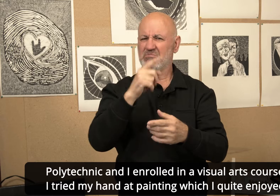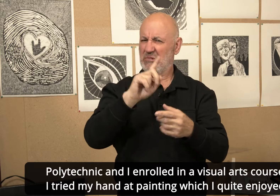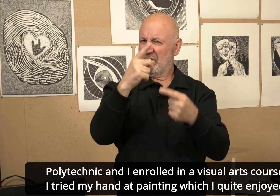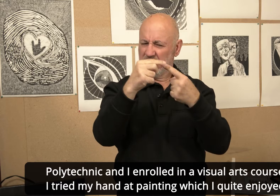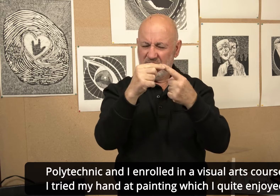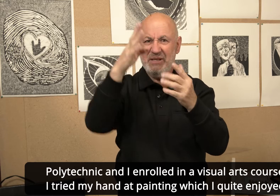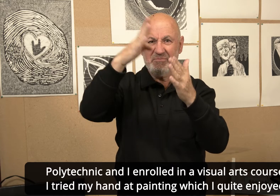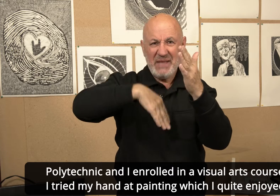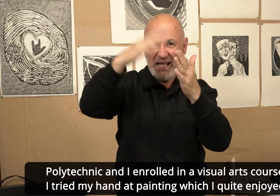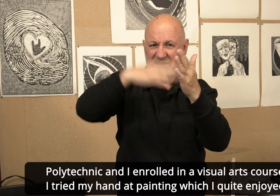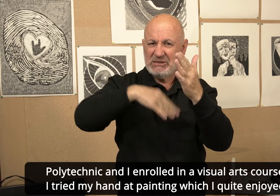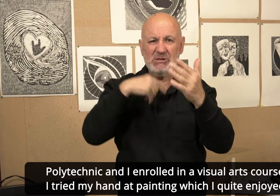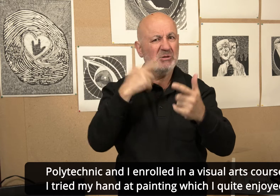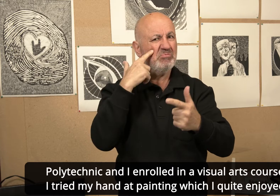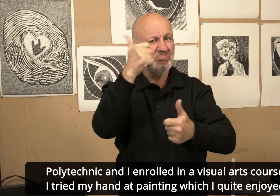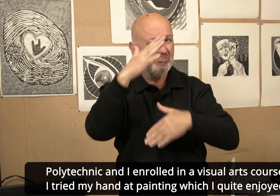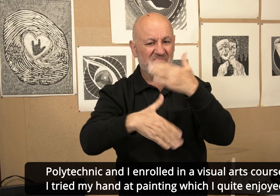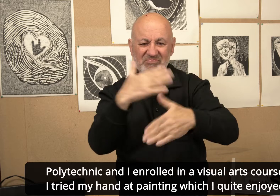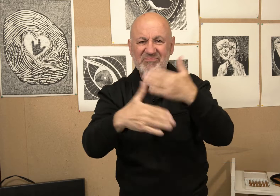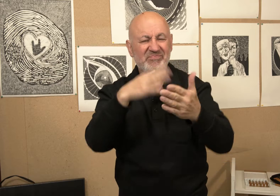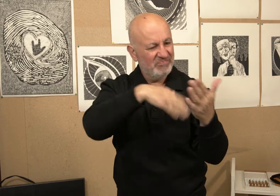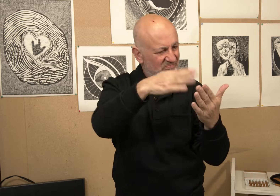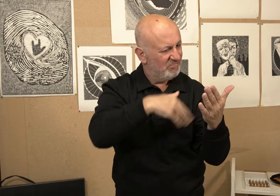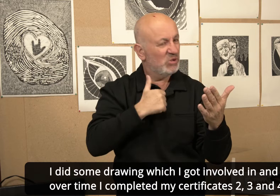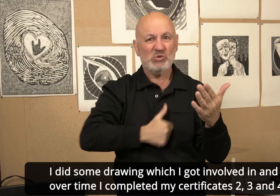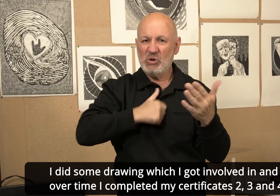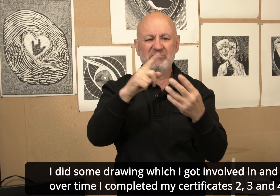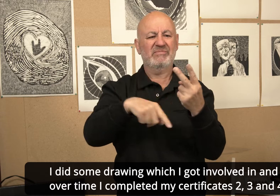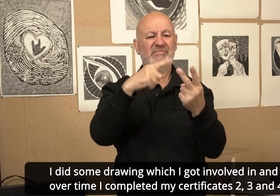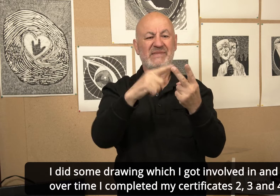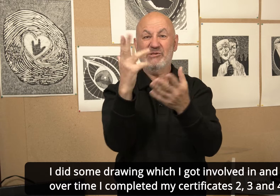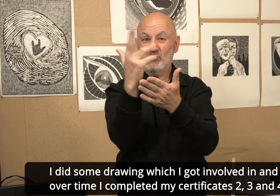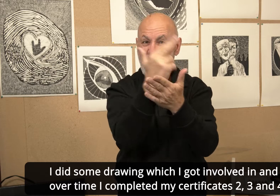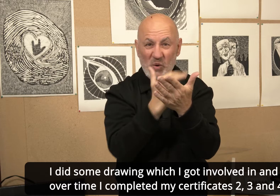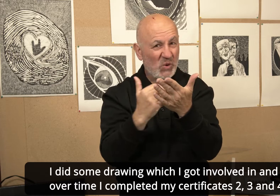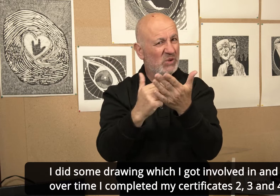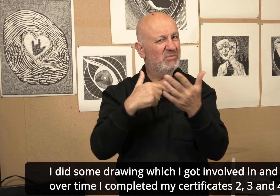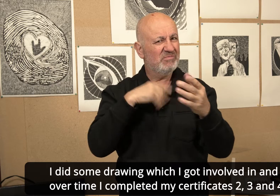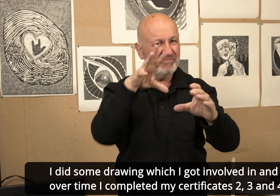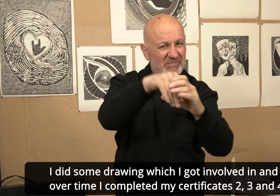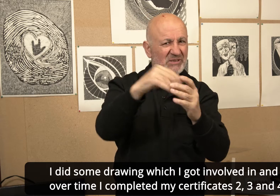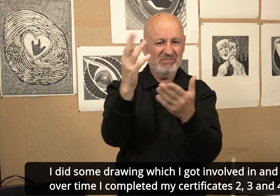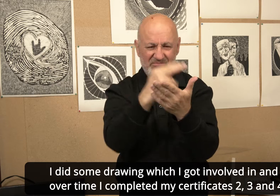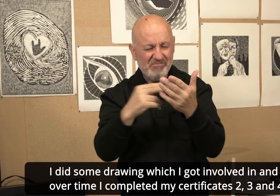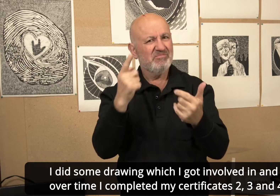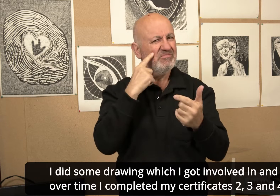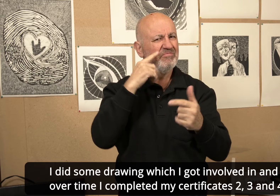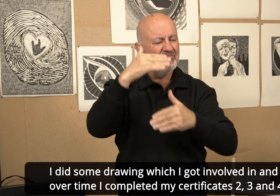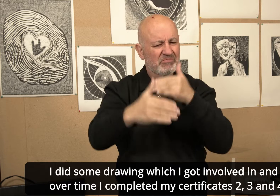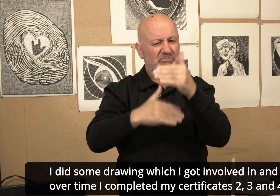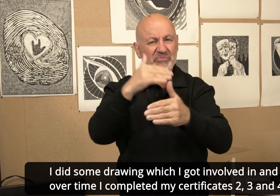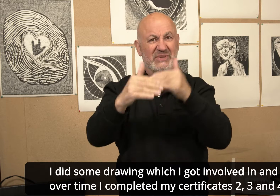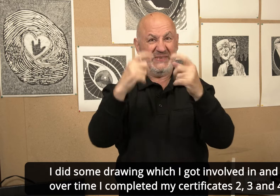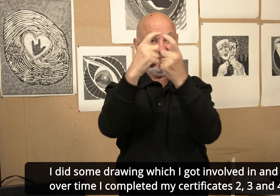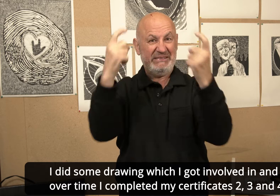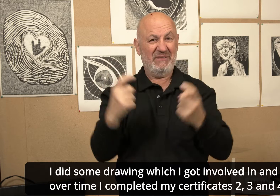course. I tried my hand at painting, which I quite enjoyed. I did some drawing, which I got involved in.